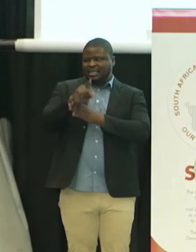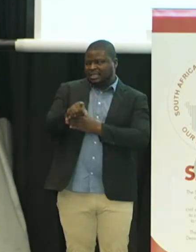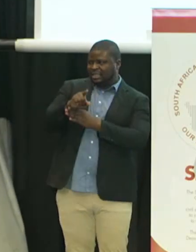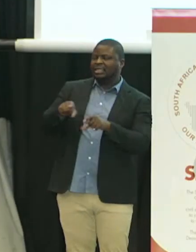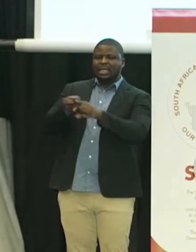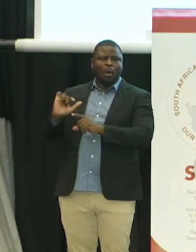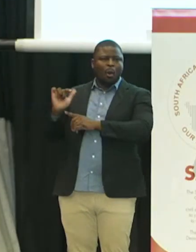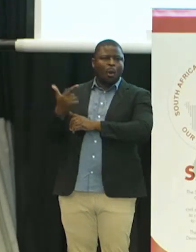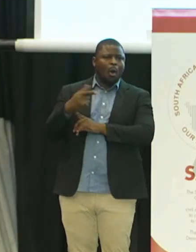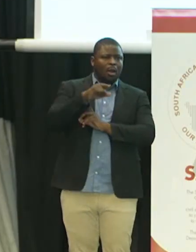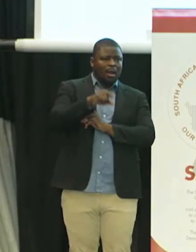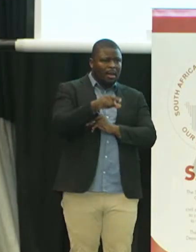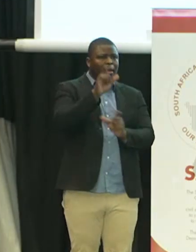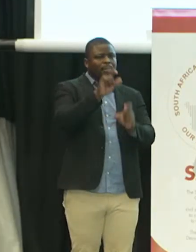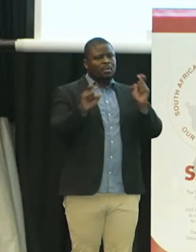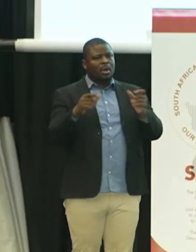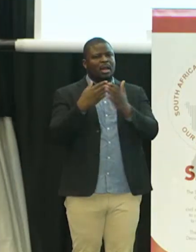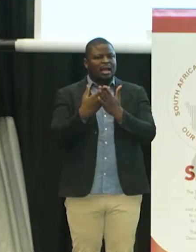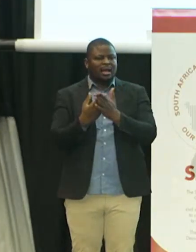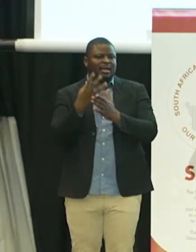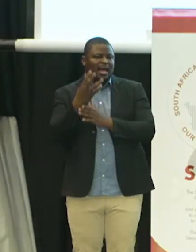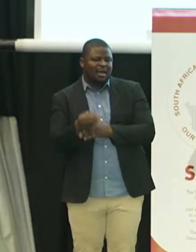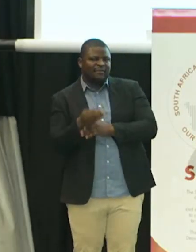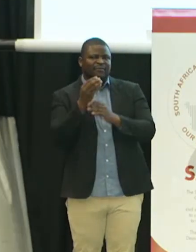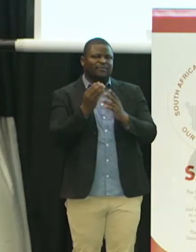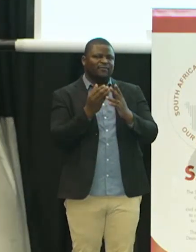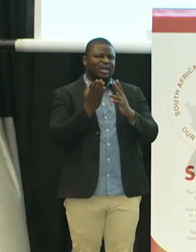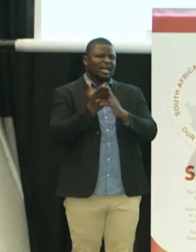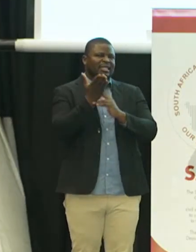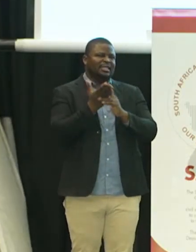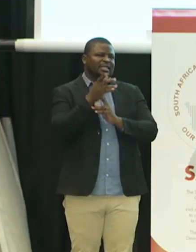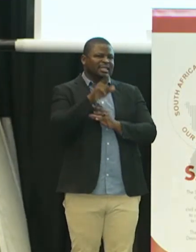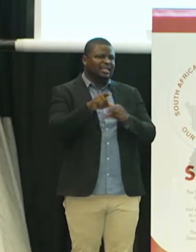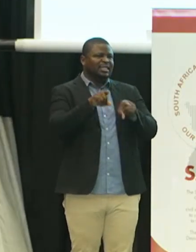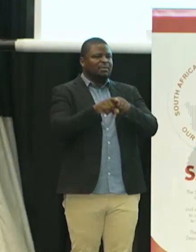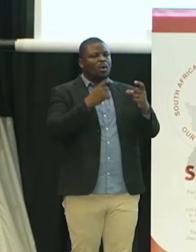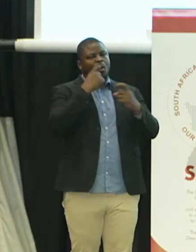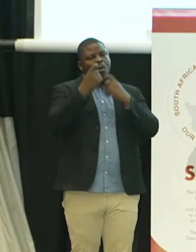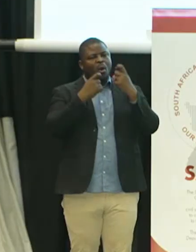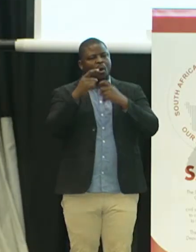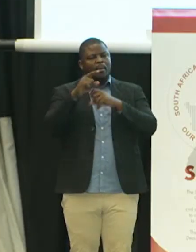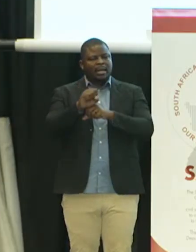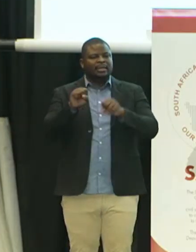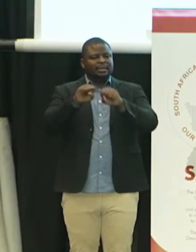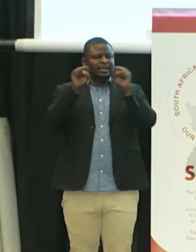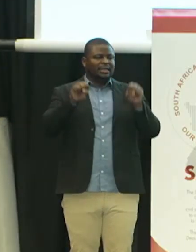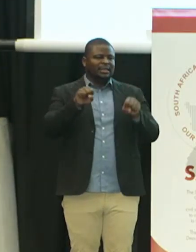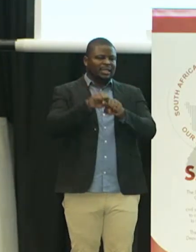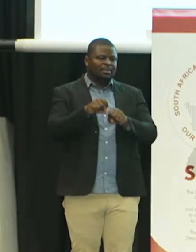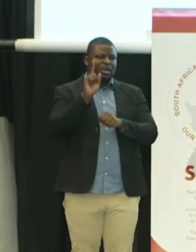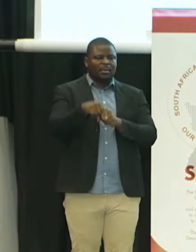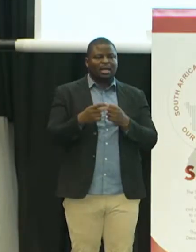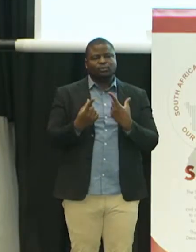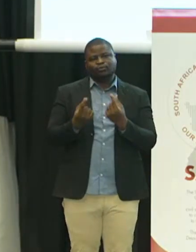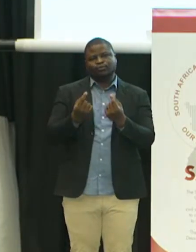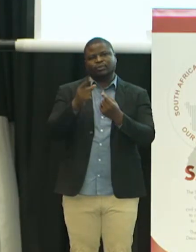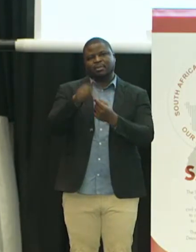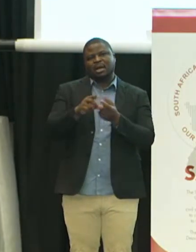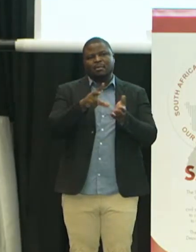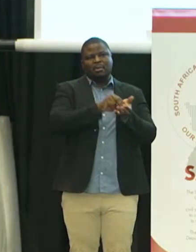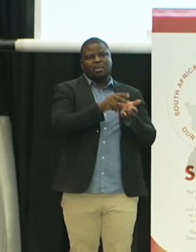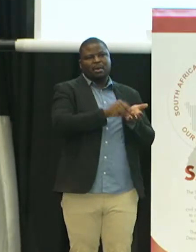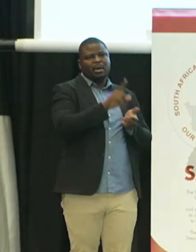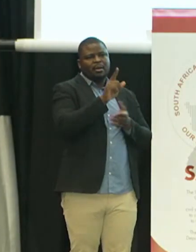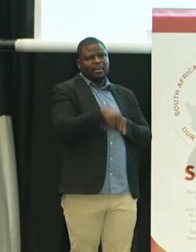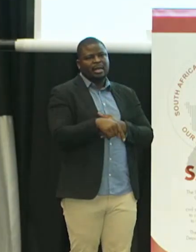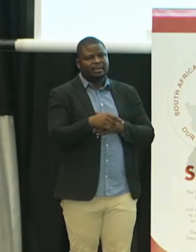key populations, and discreet and safe complaint system that is able to be recorded. So that's just